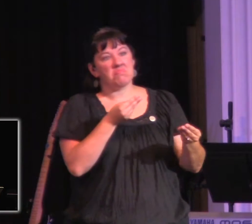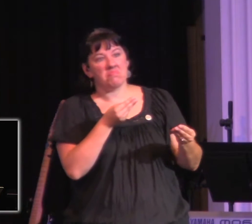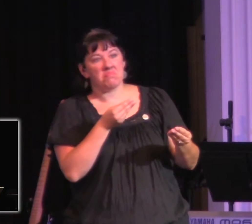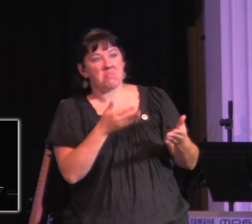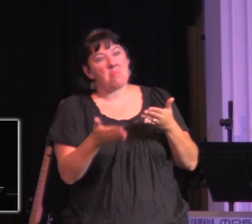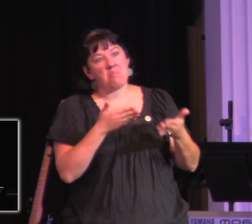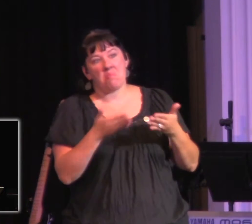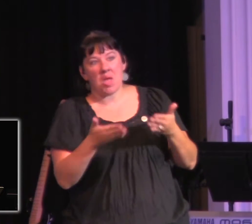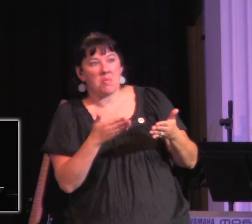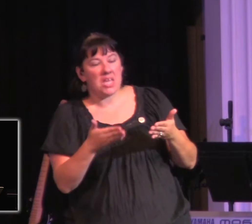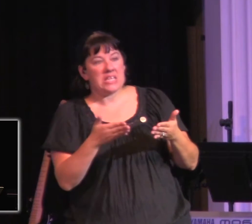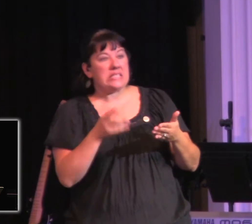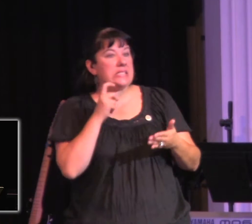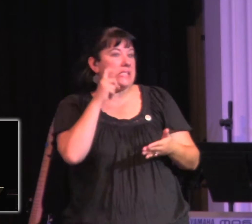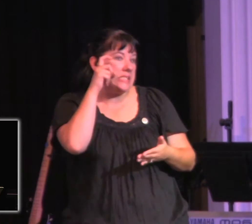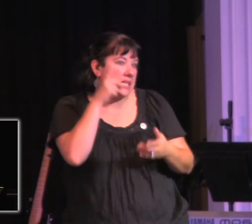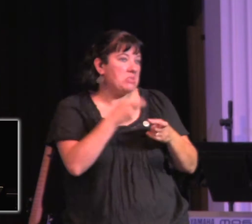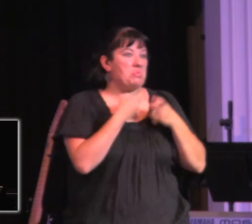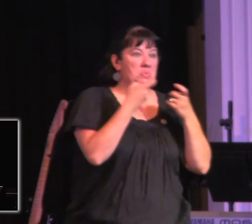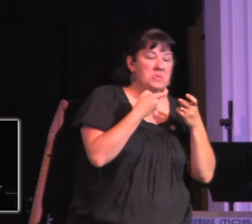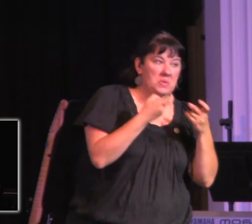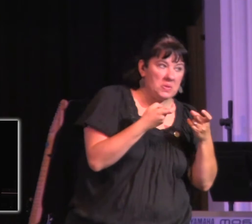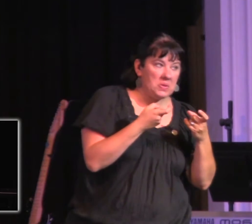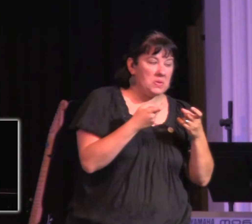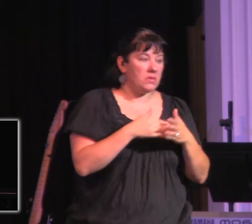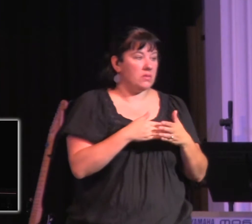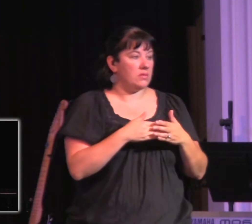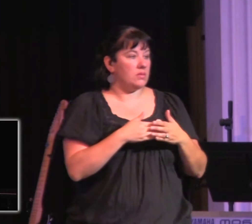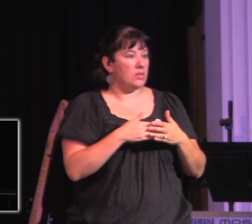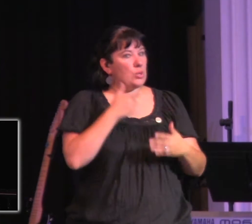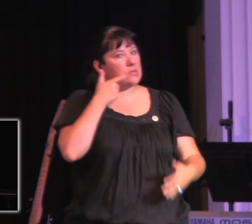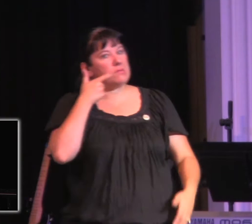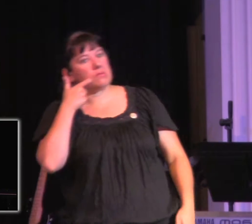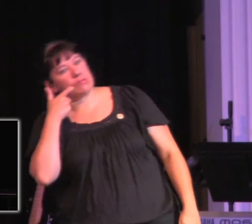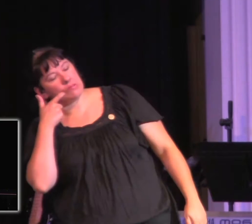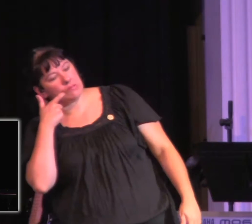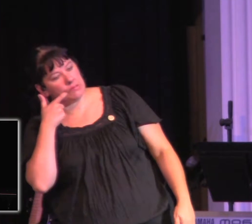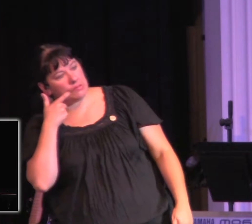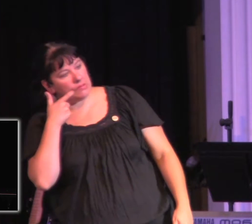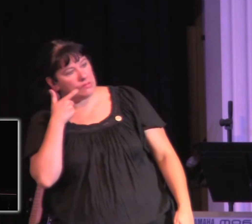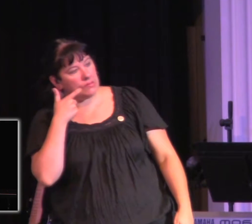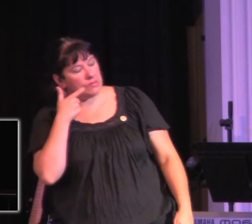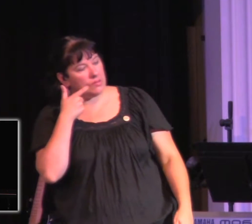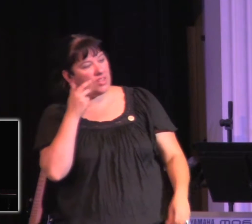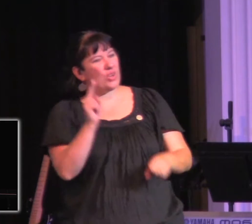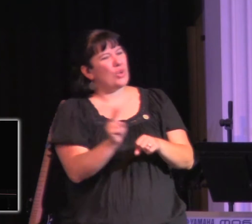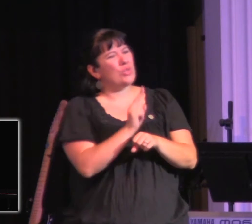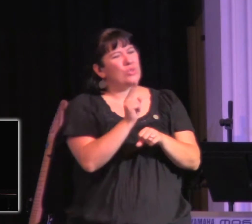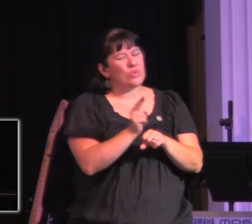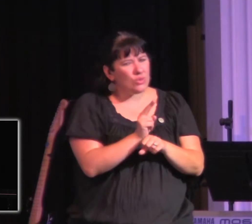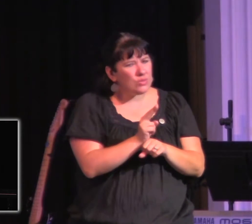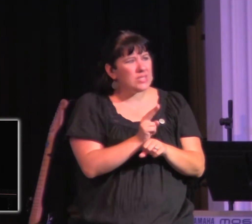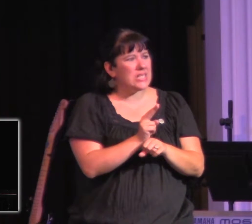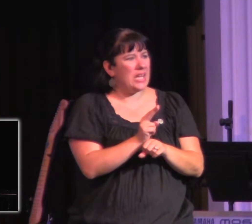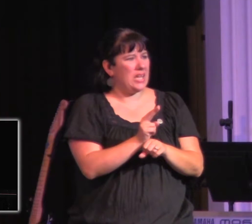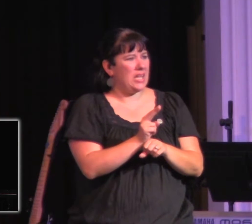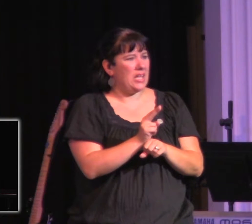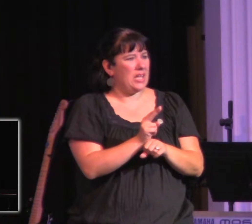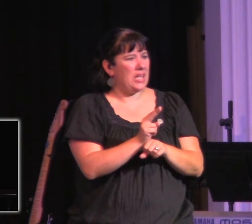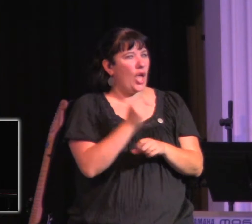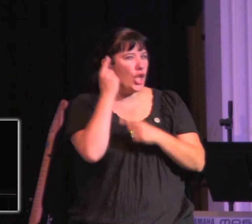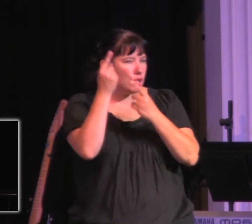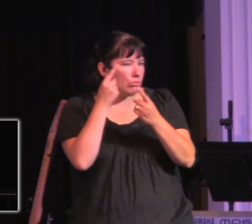pornography, some form of addiction that they're using in an attempt to try to kill or mask the